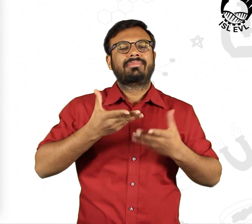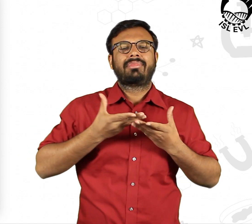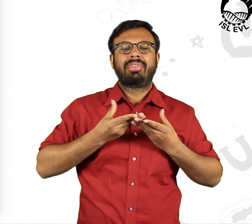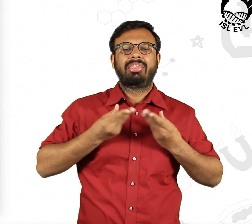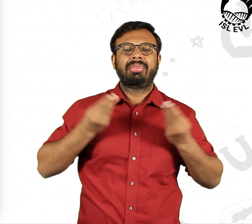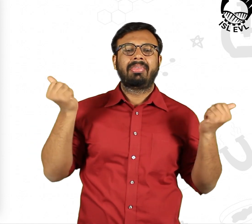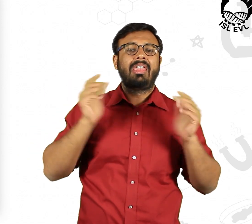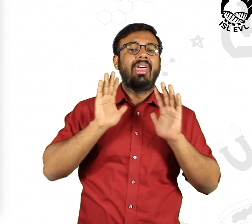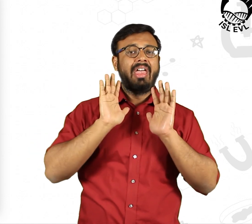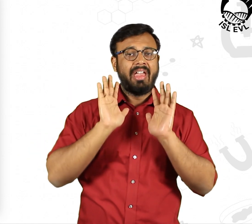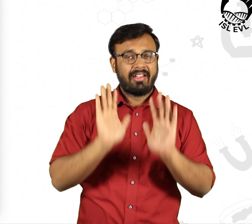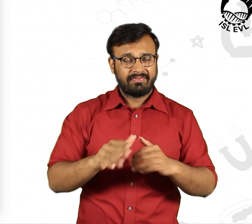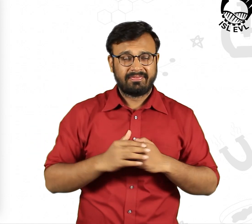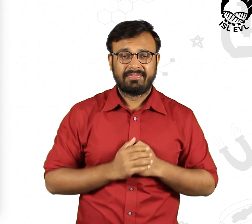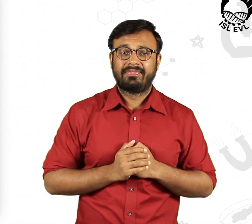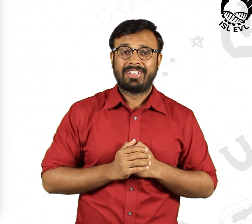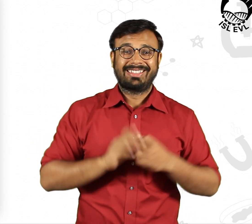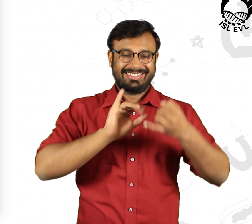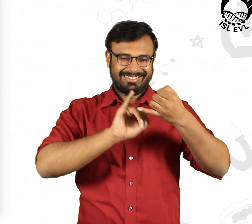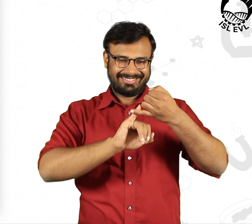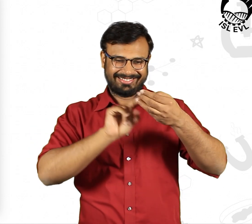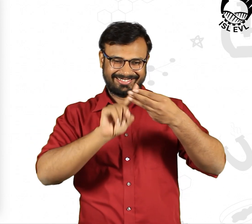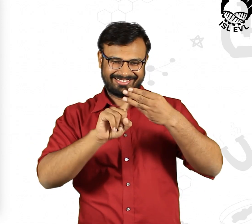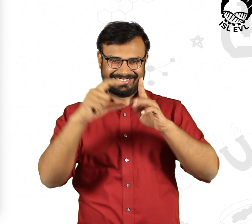Whether seedlings tolerate drought